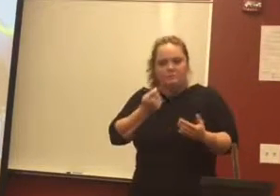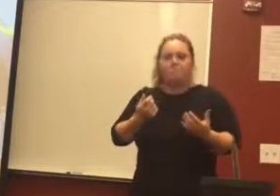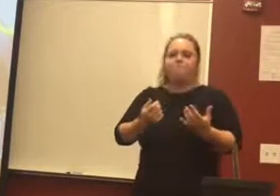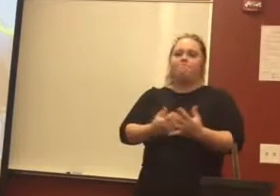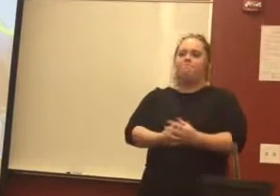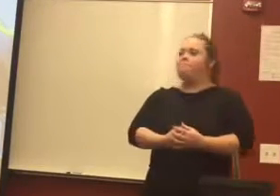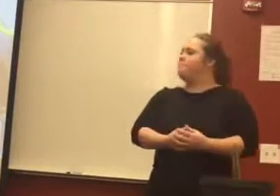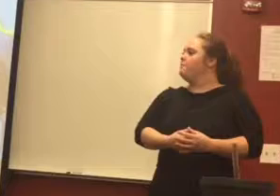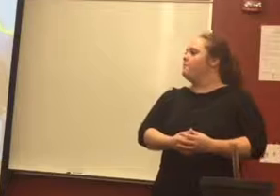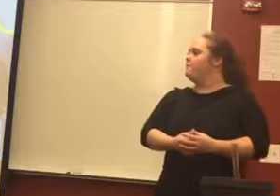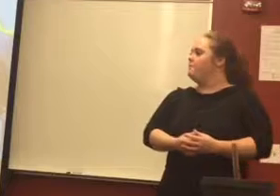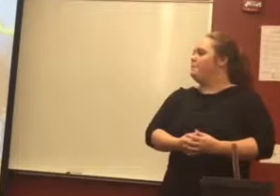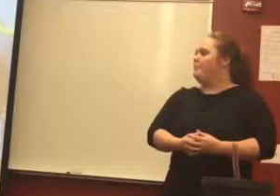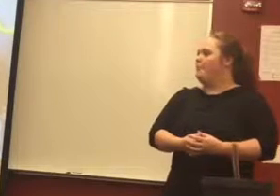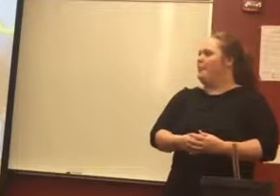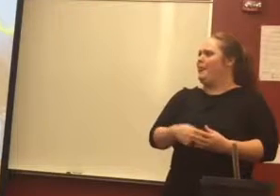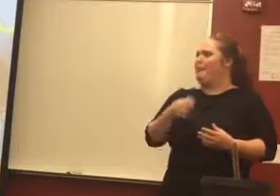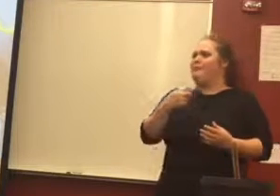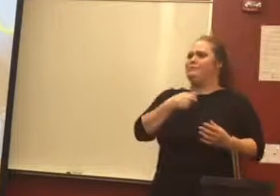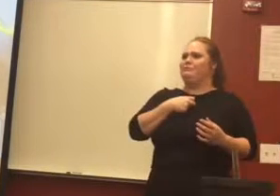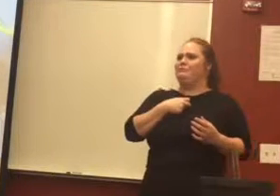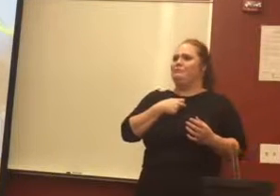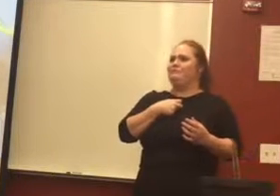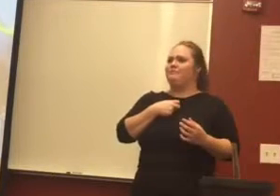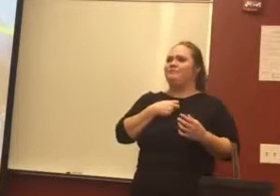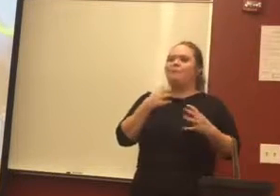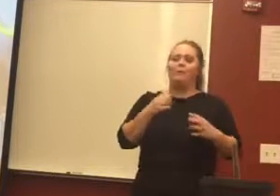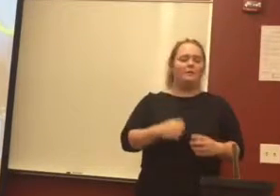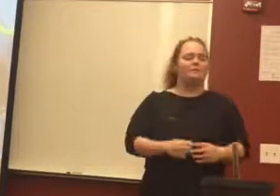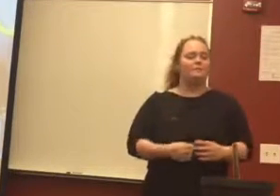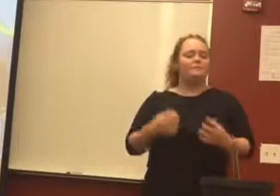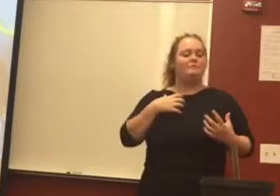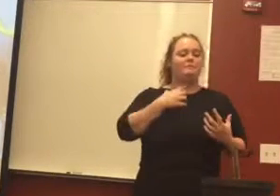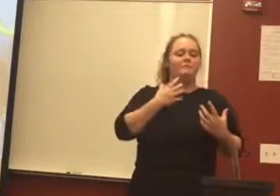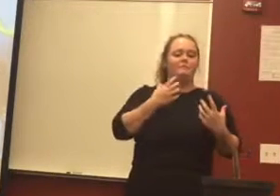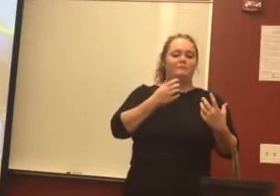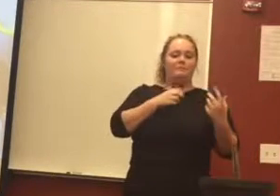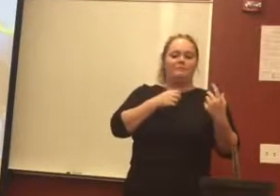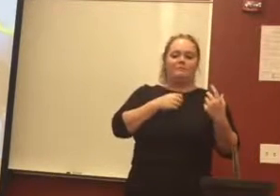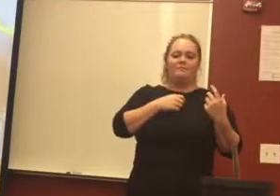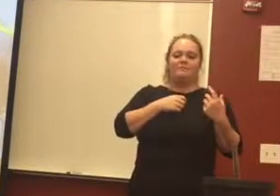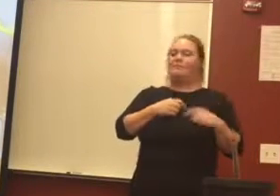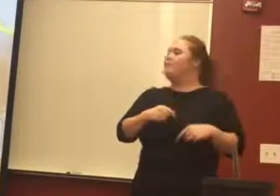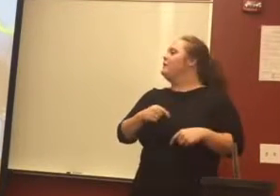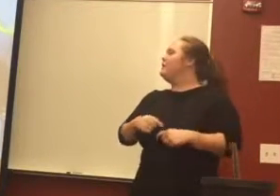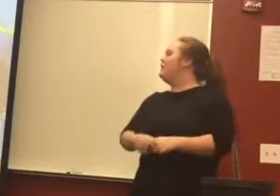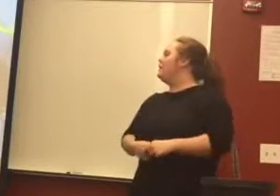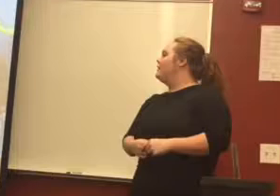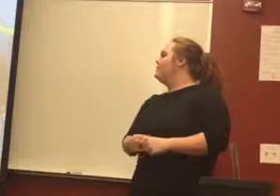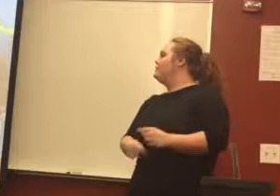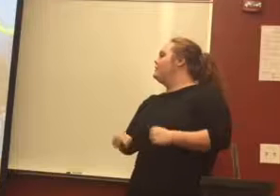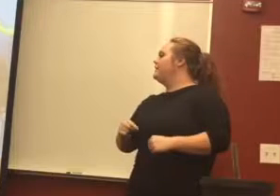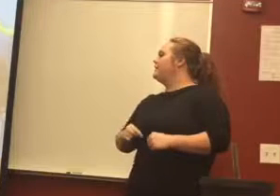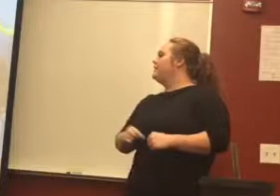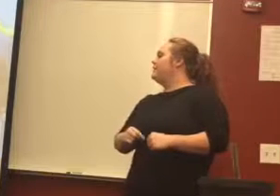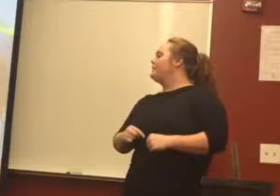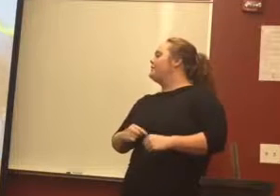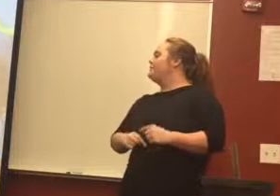passed a cow. And then it walked with us, like almost the whole way. Take a step back.